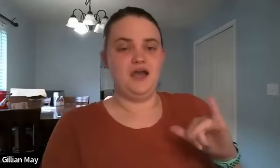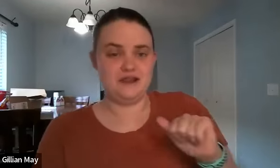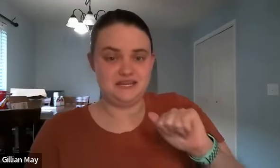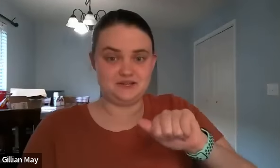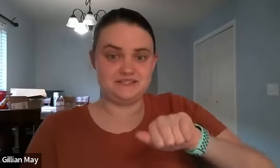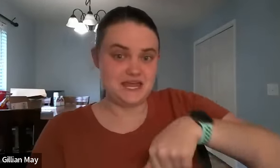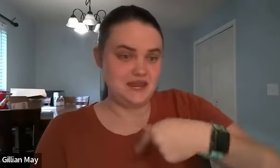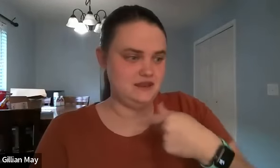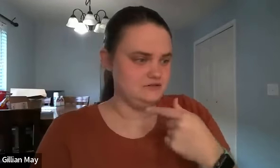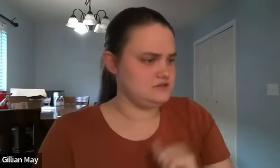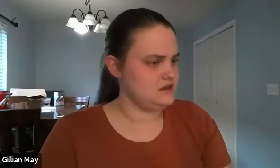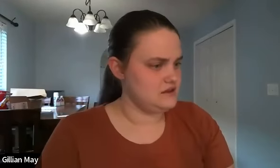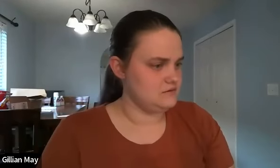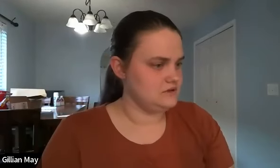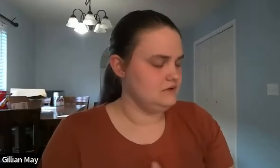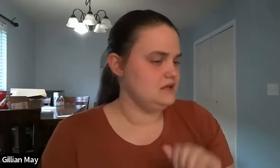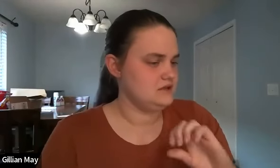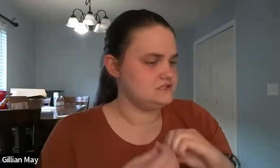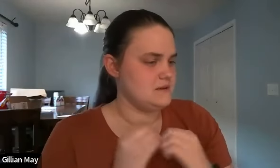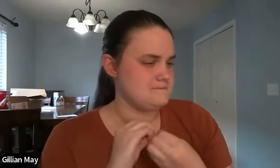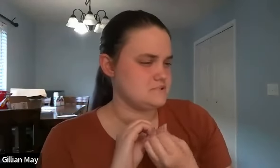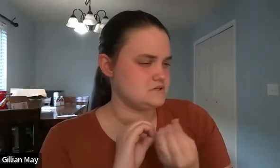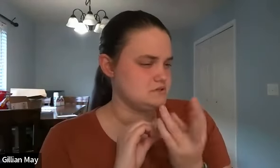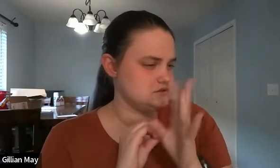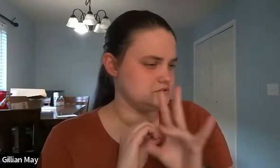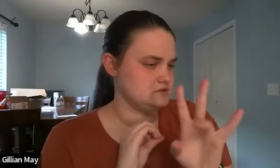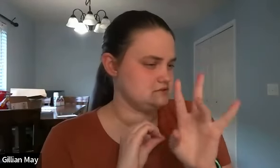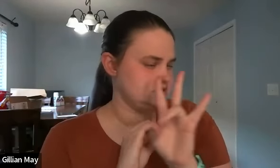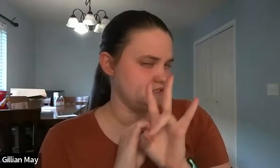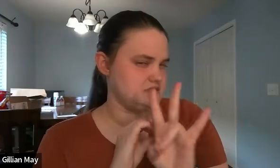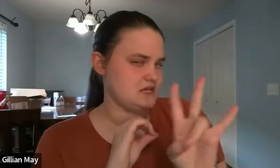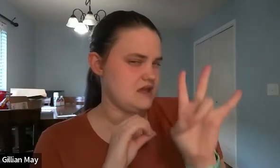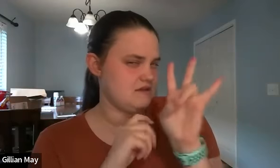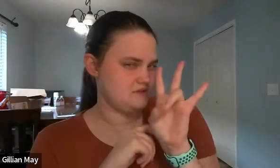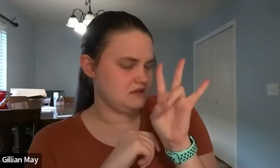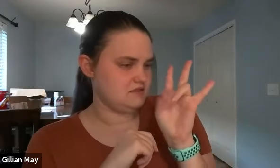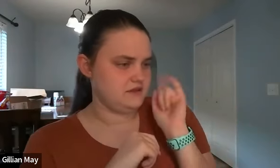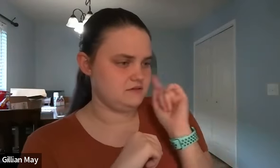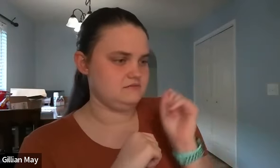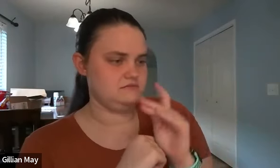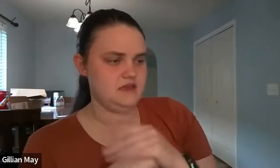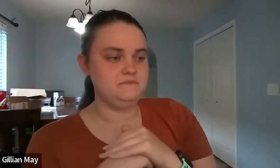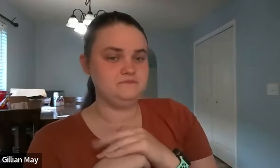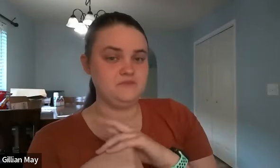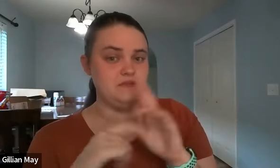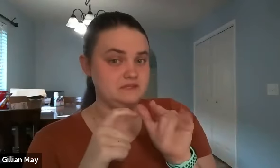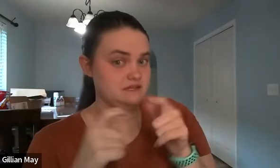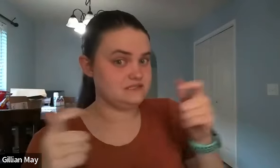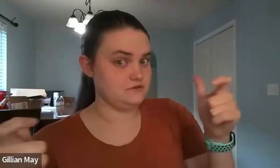All right, here's not another one. Here's number 7, I think. Okay. And these, like I said, they're getting